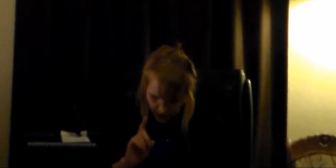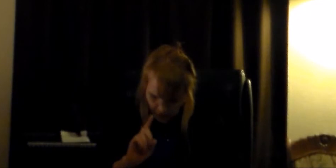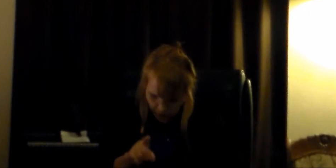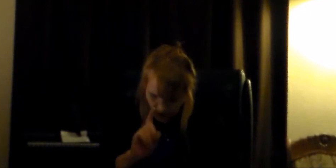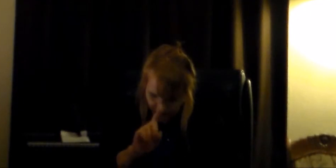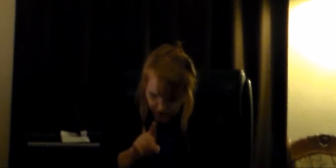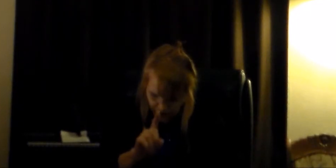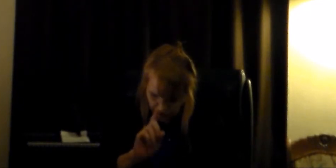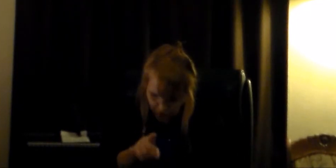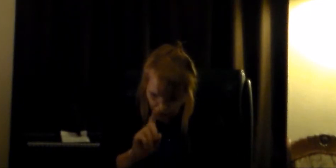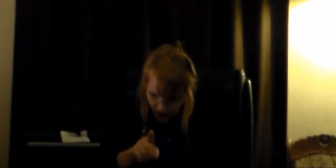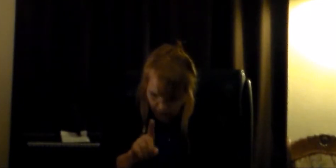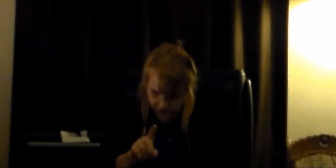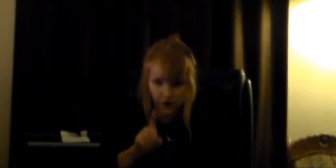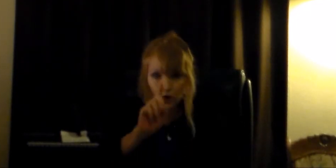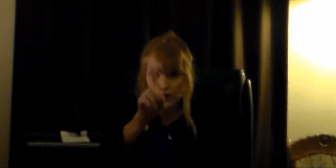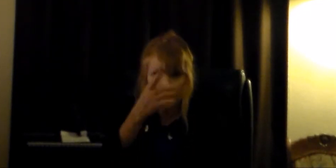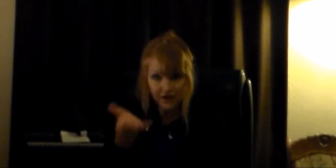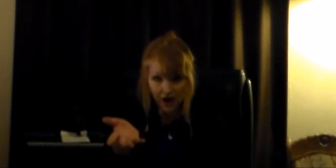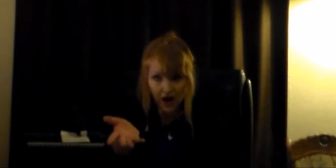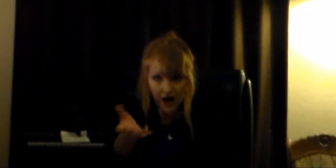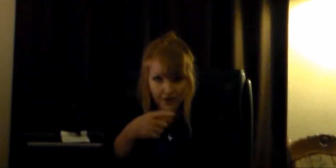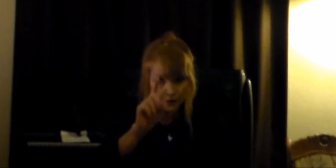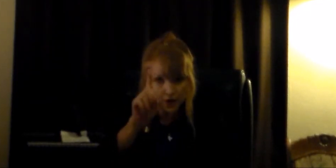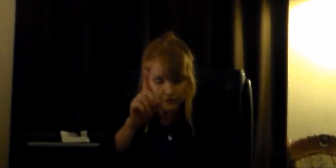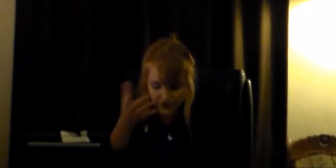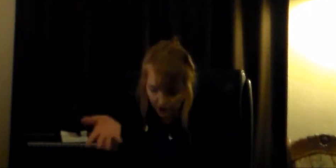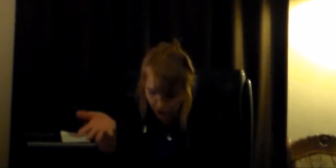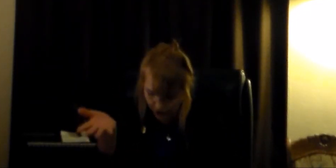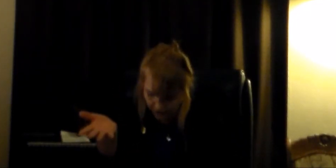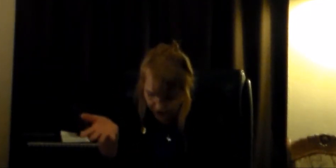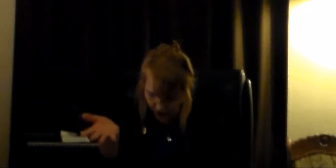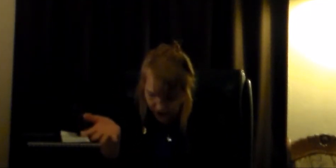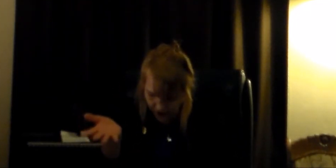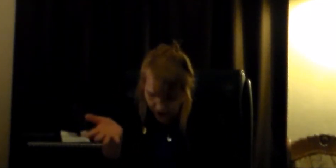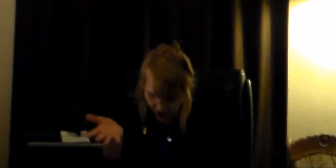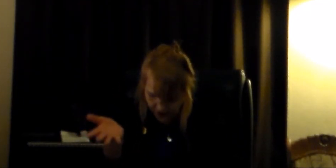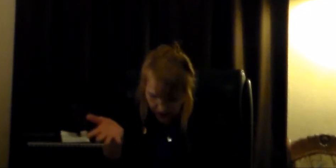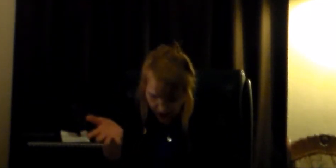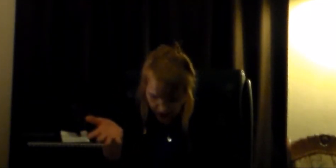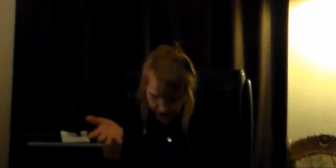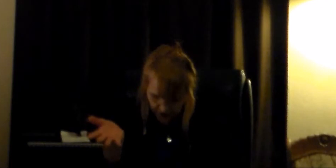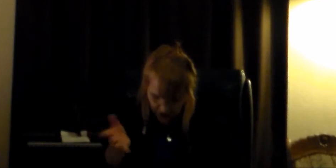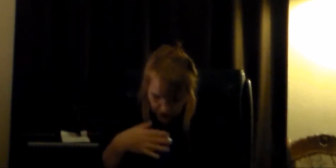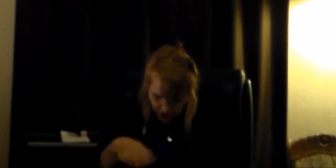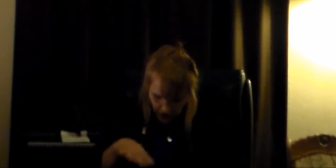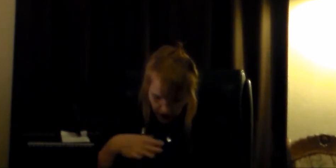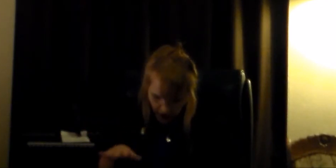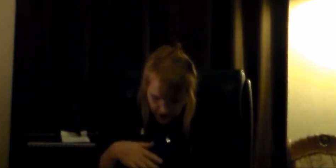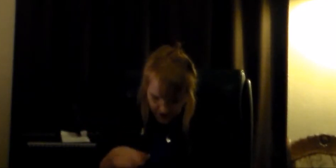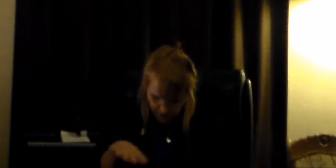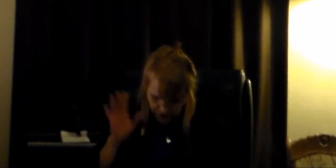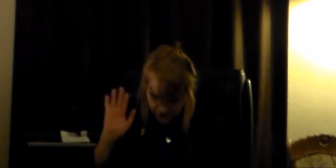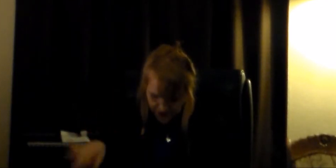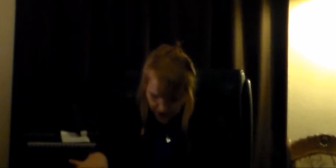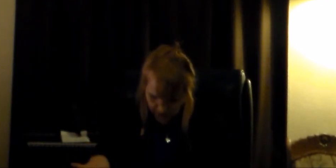or whatever you do, do it all for the glory of God. Do it all for the glory of God. God, God, do not cause anyone to